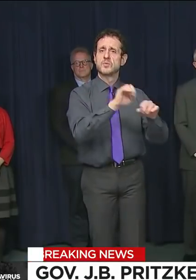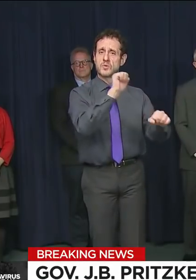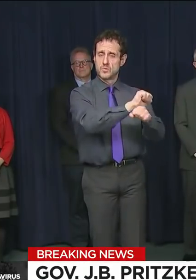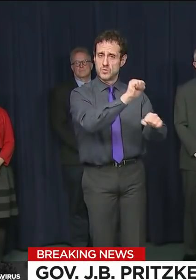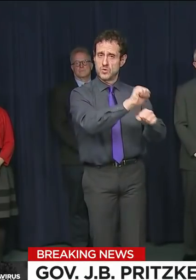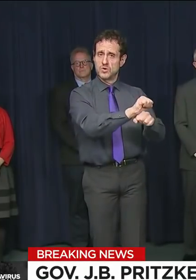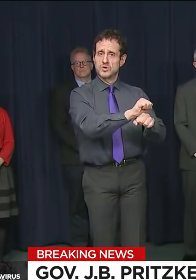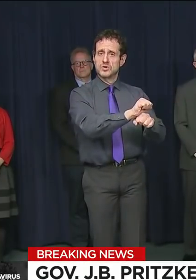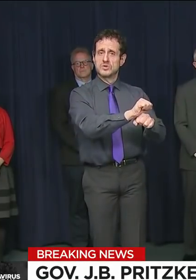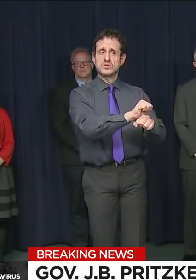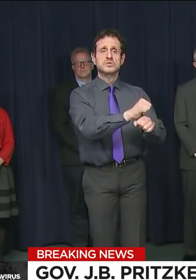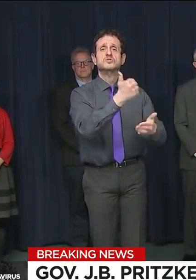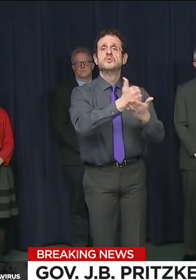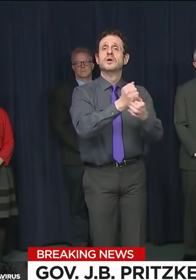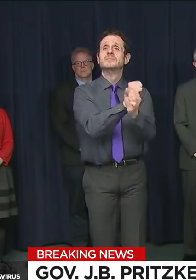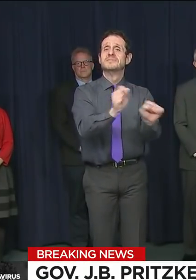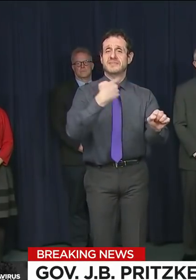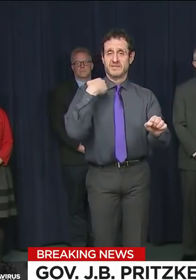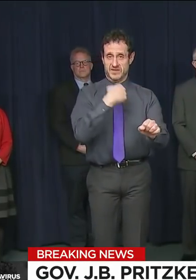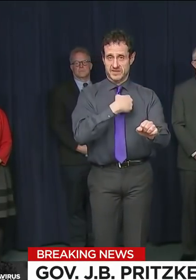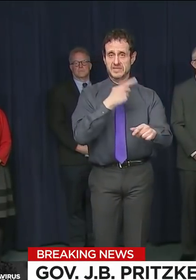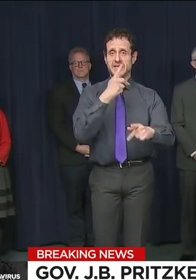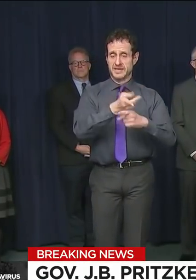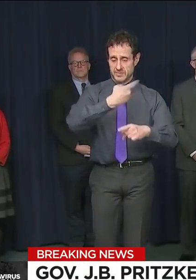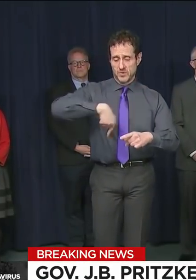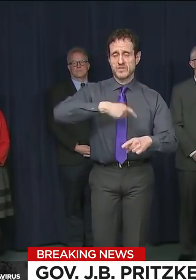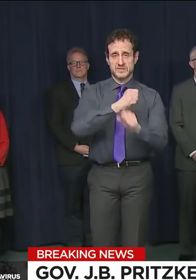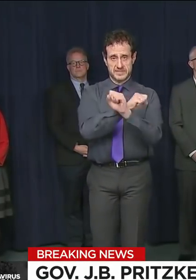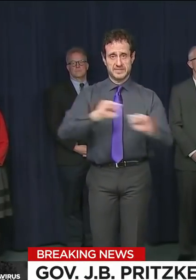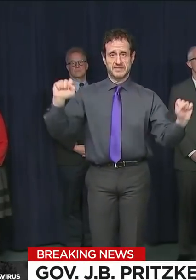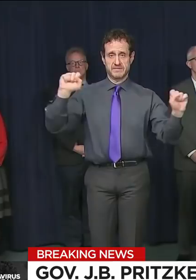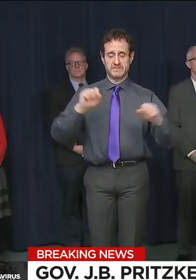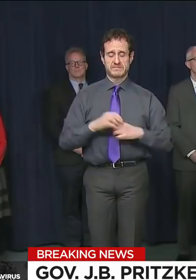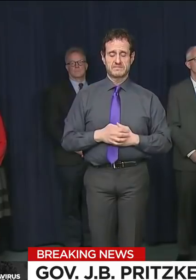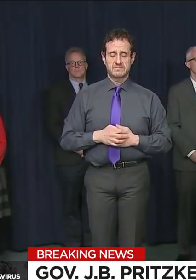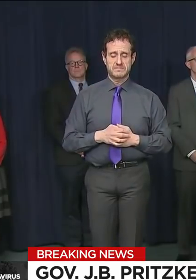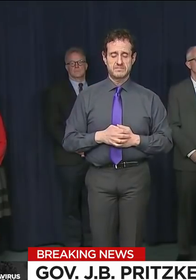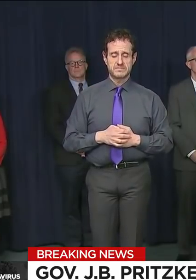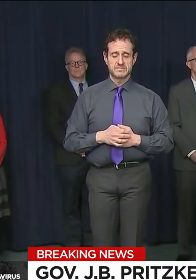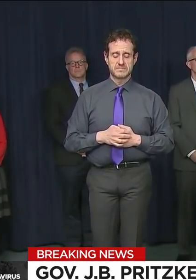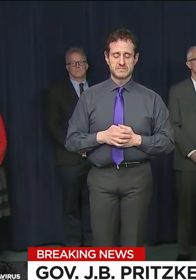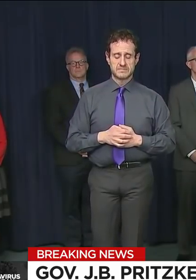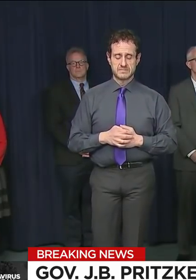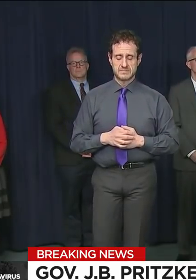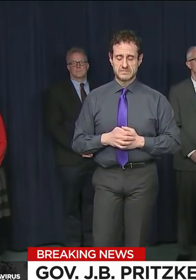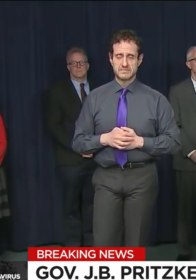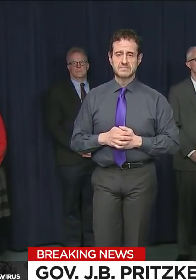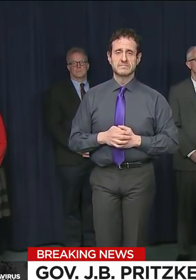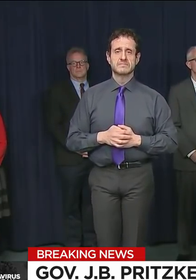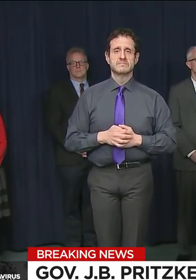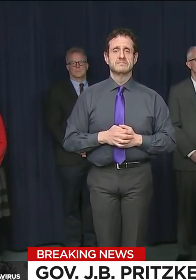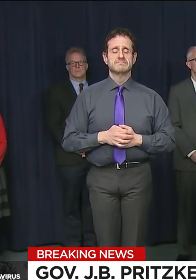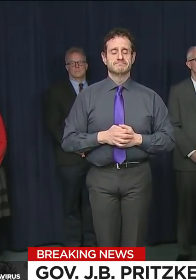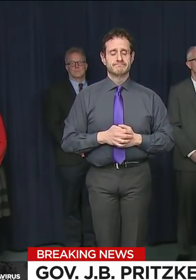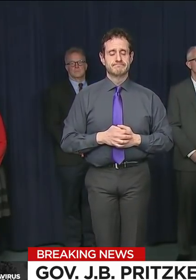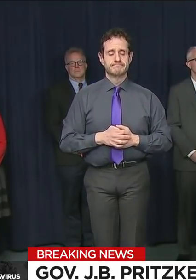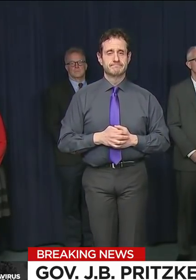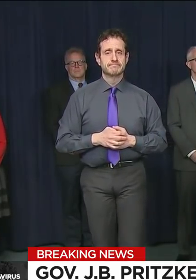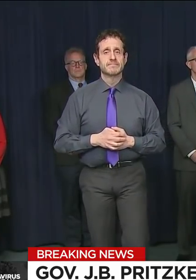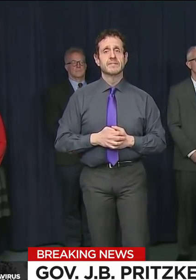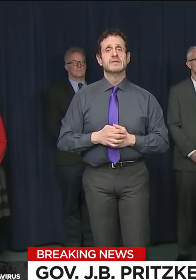save us and to keep us safe. For those who are asking to stay home, we're